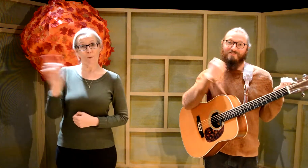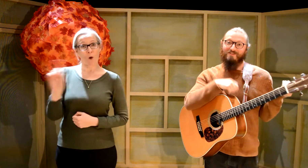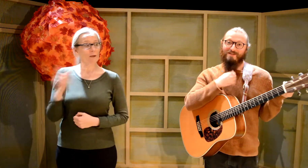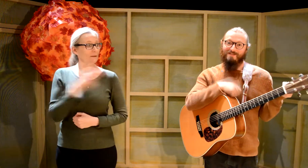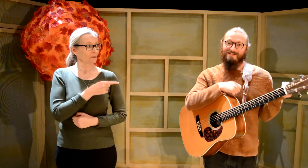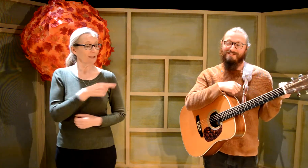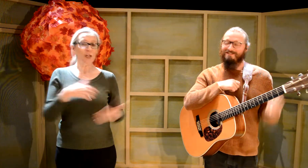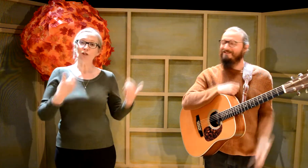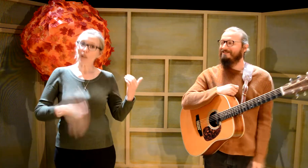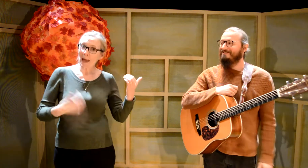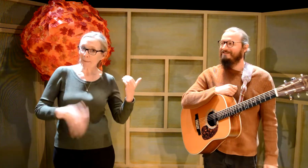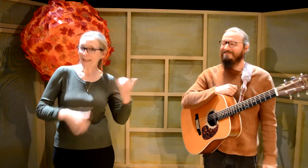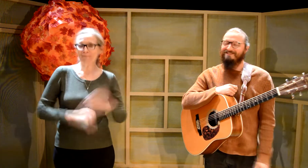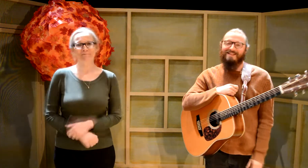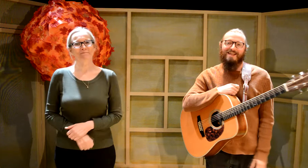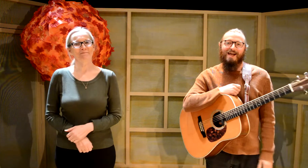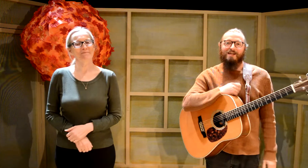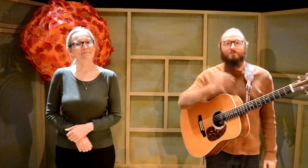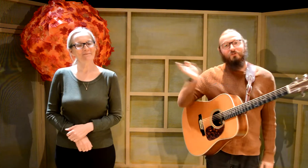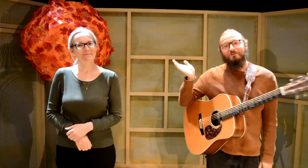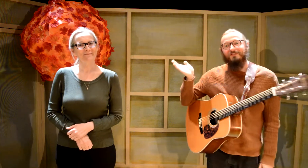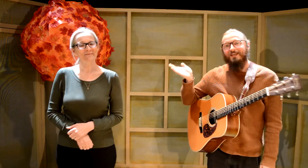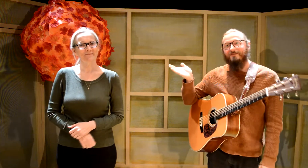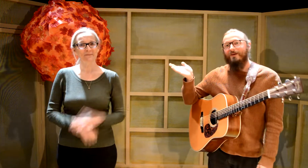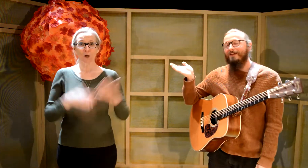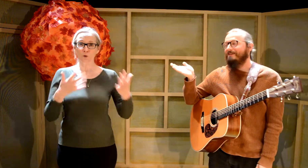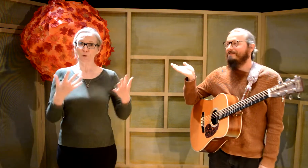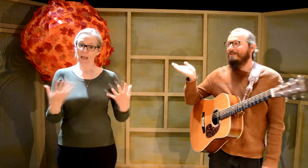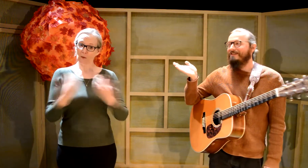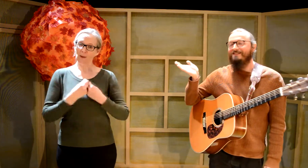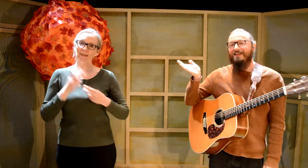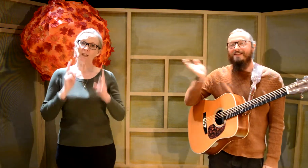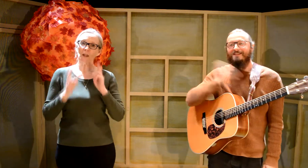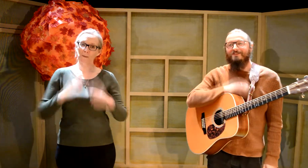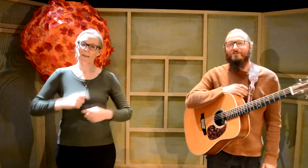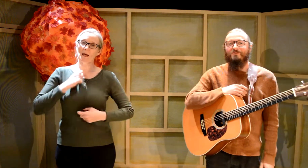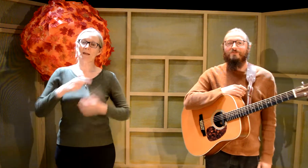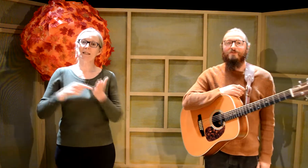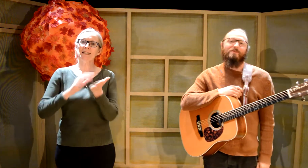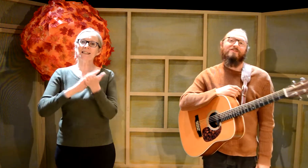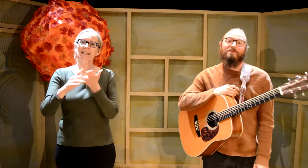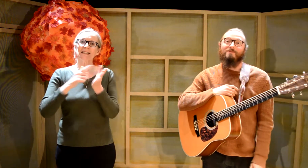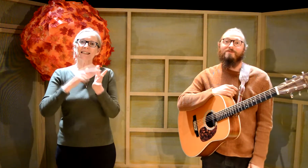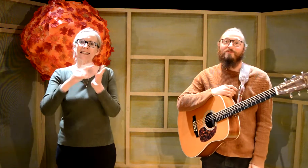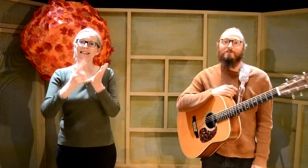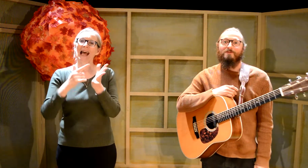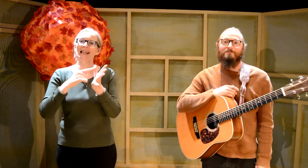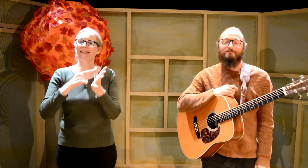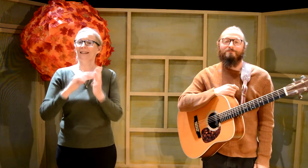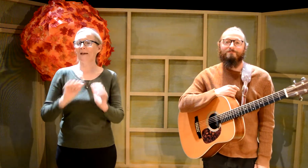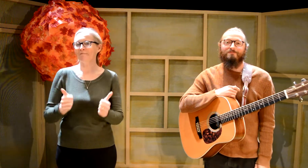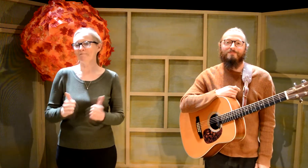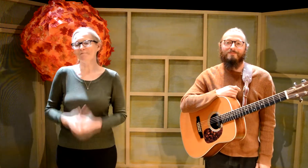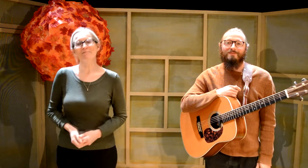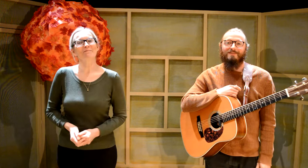is Jamie. And I'm joined today by Thaisa, who's going to be interpreting for me.